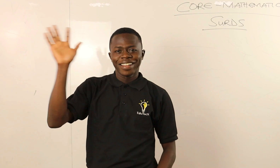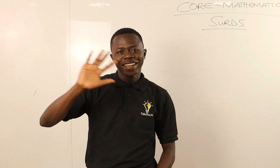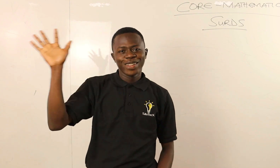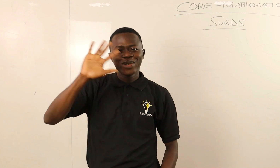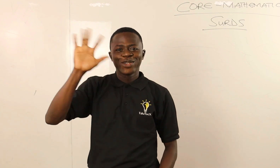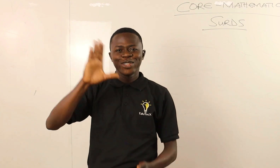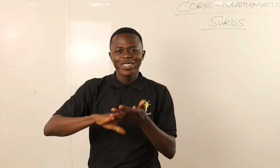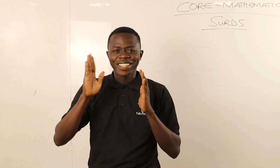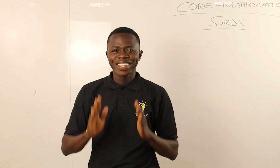Hi guys,